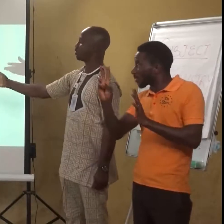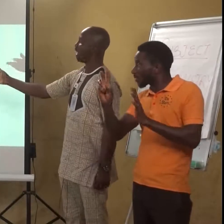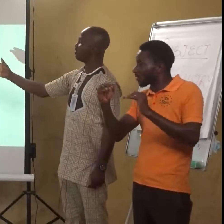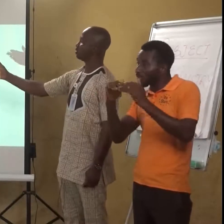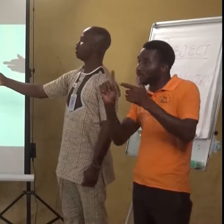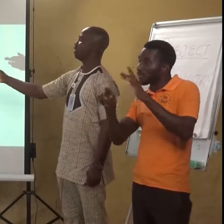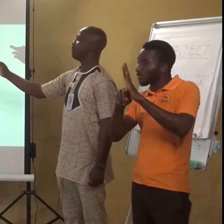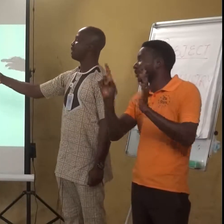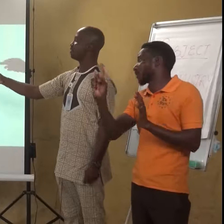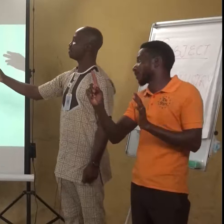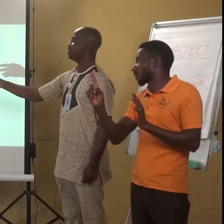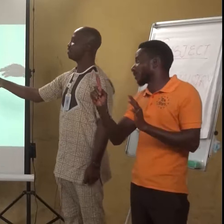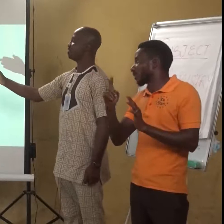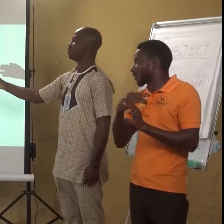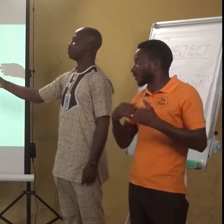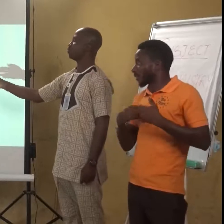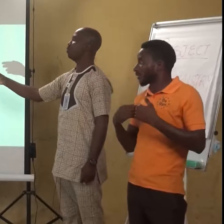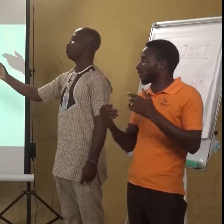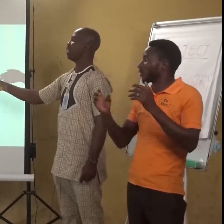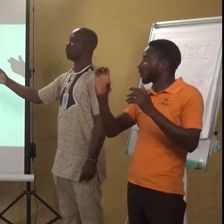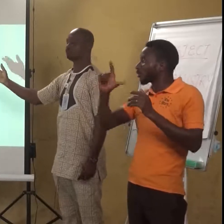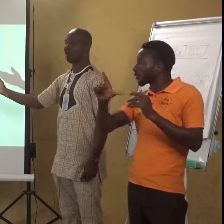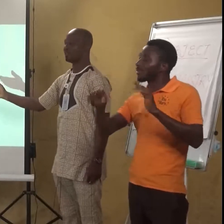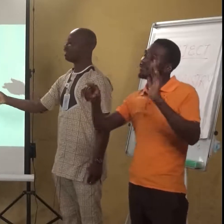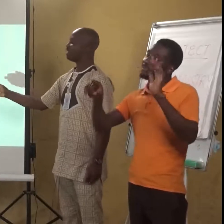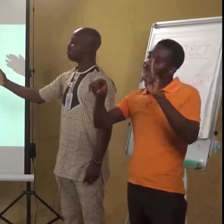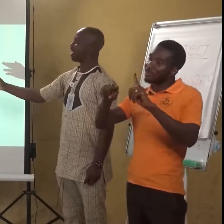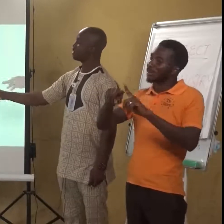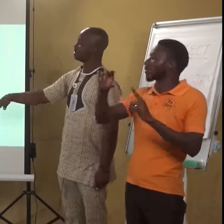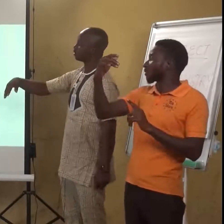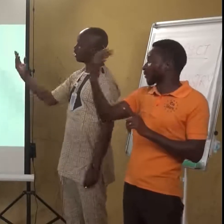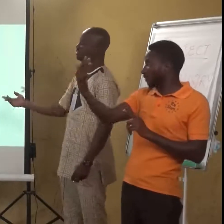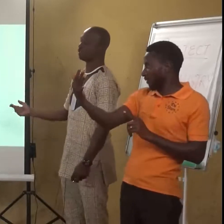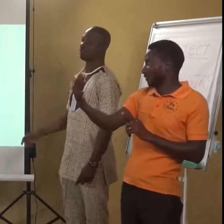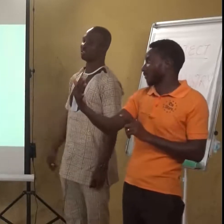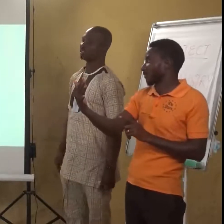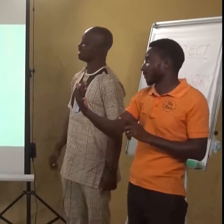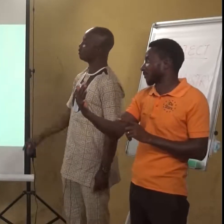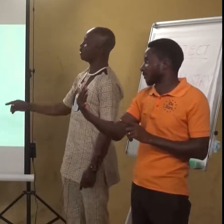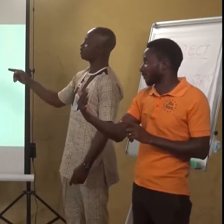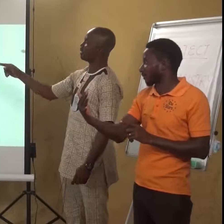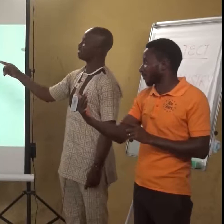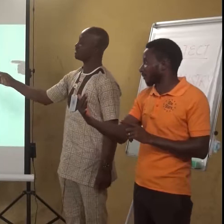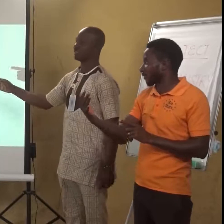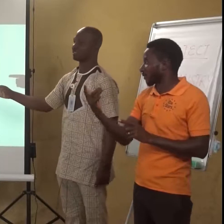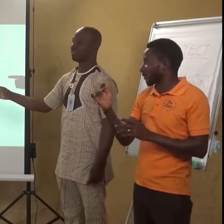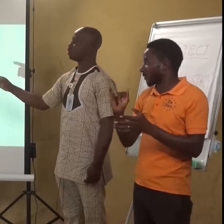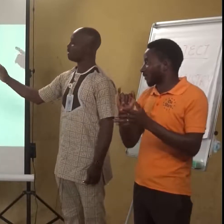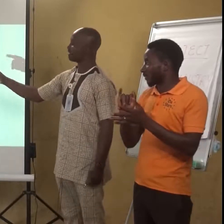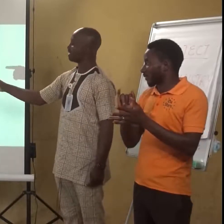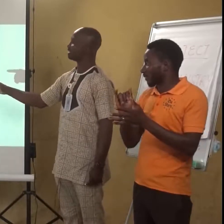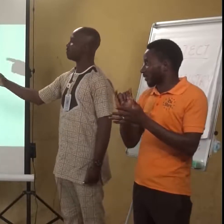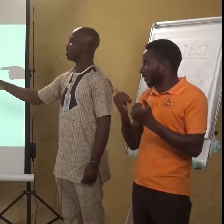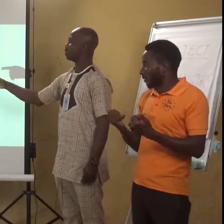of course you have it to be -6 is equals to -1. If -6 crosses the equality sign, it becomes +6.